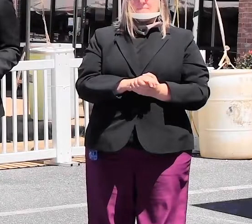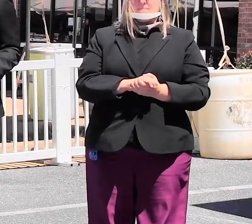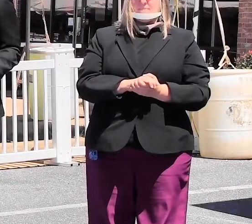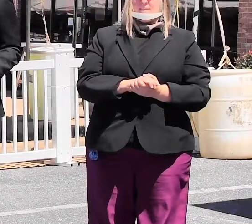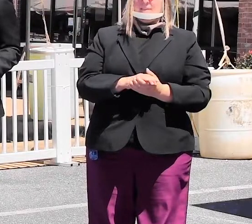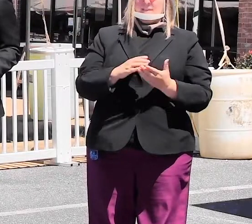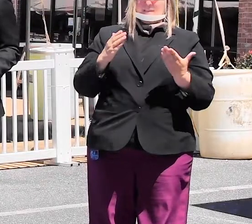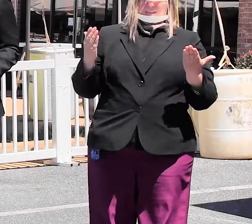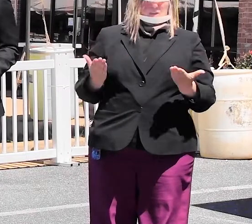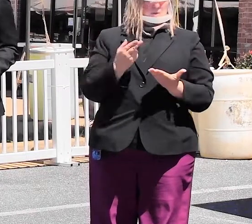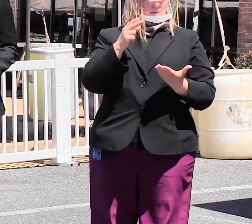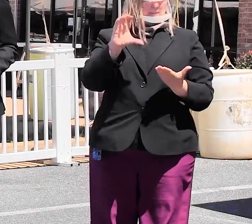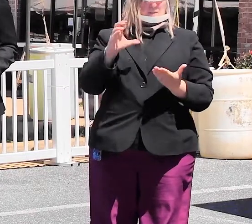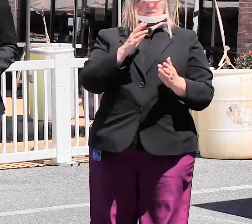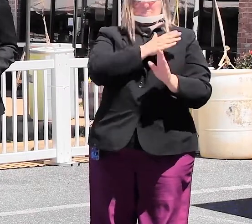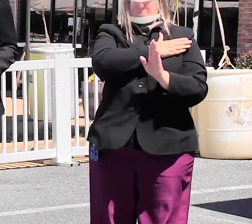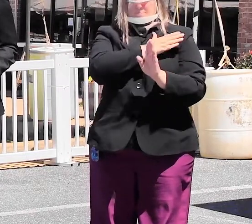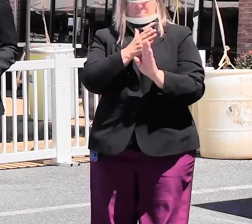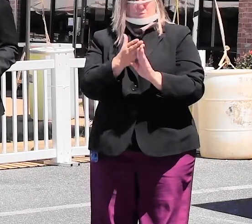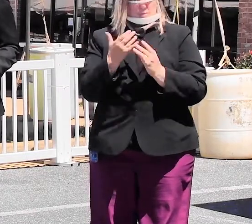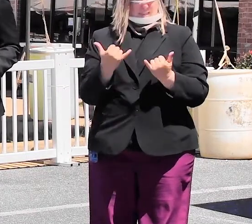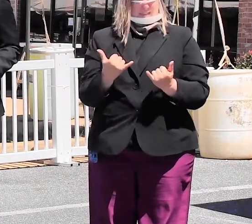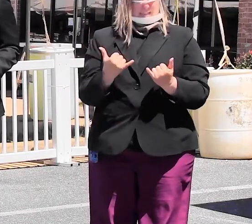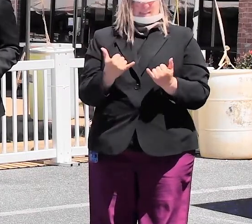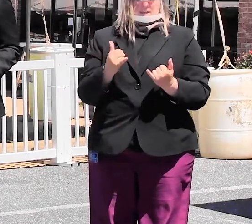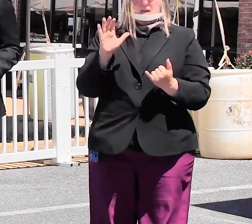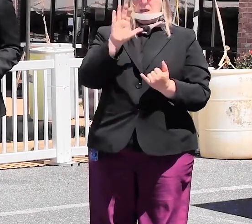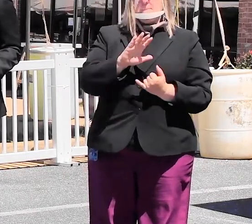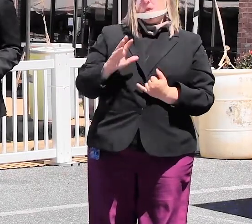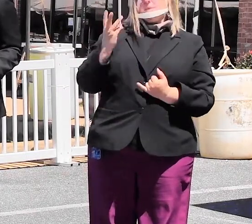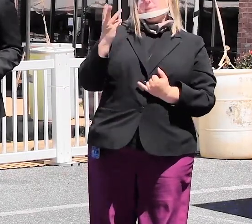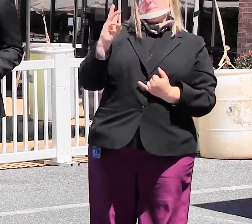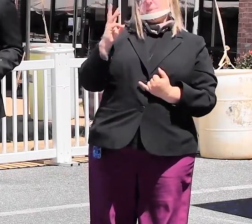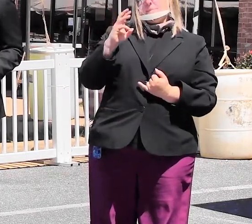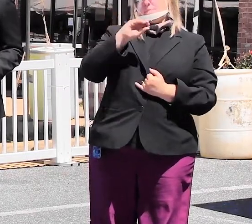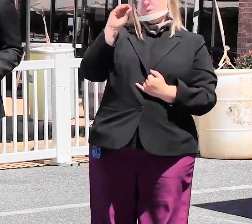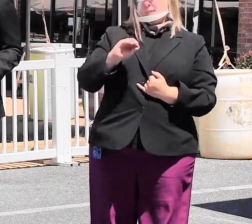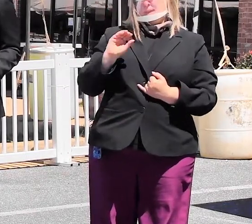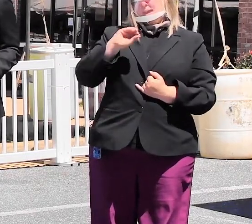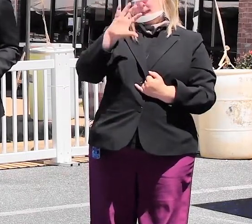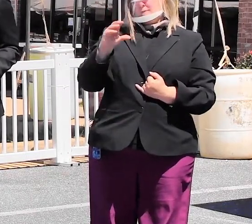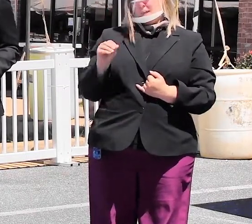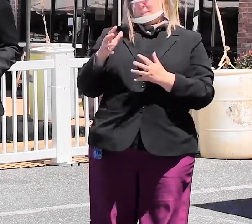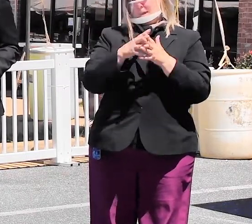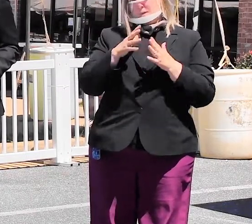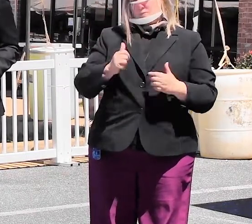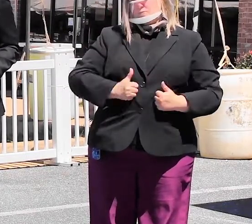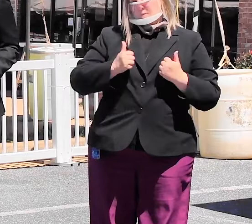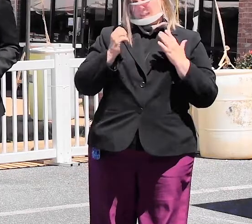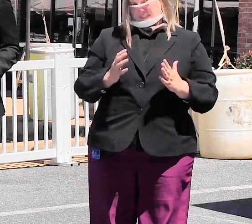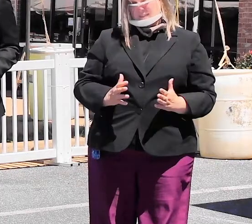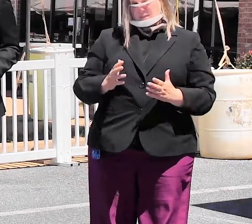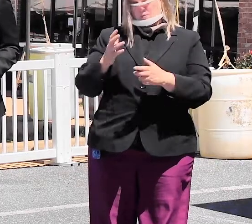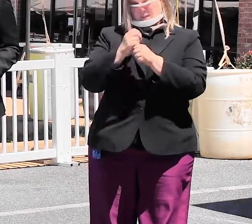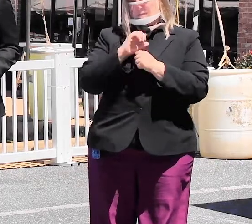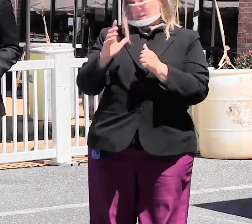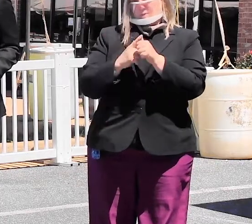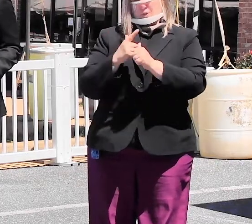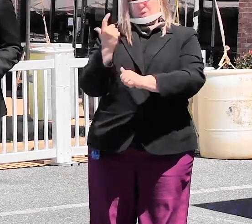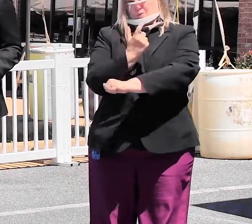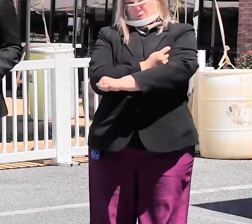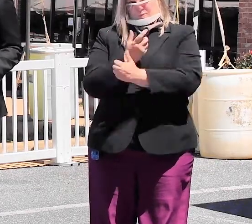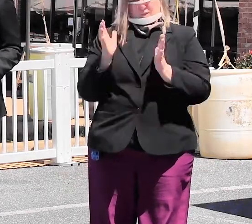In Howard County to date, about 16% of our African American residents have received their first